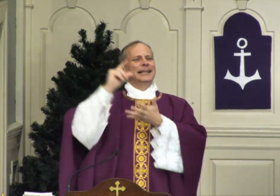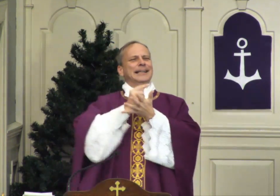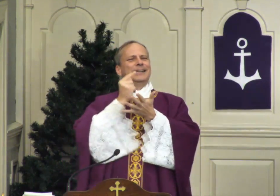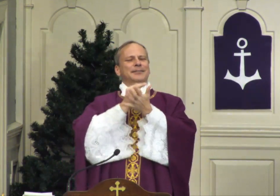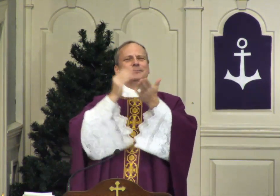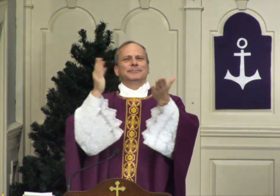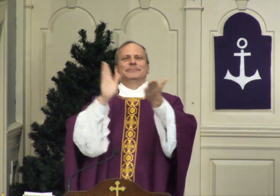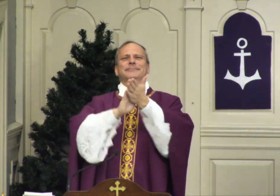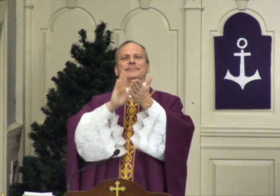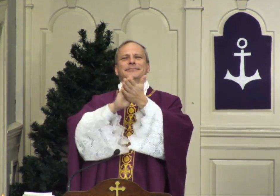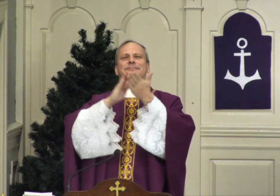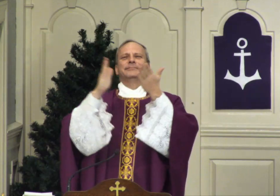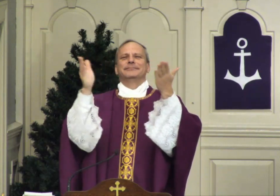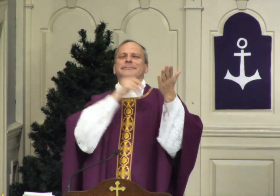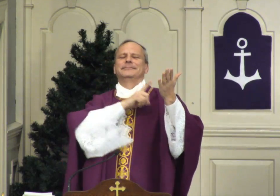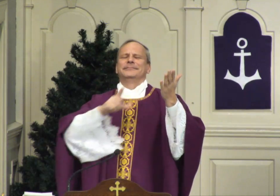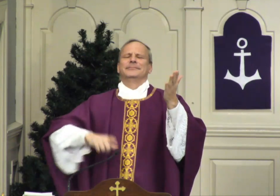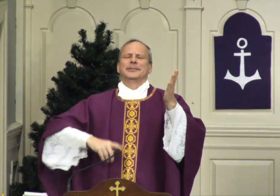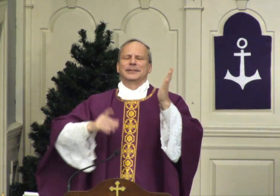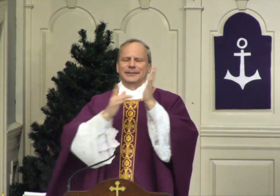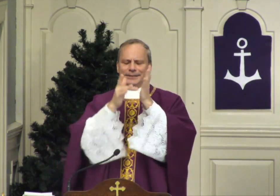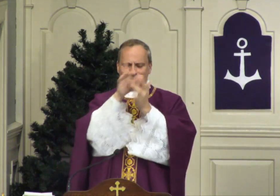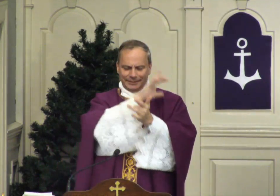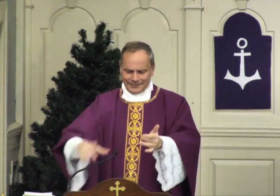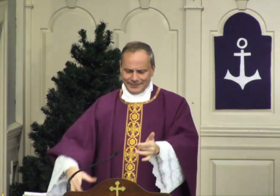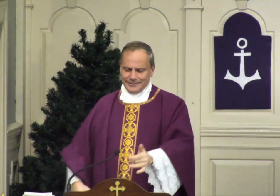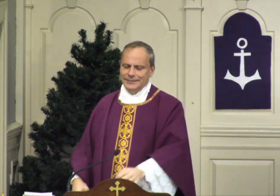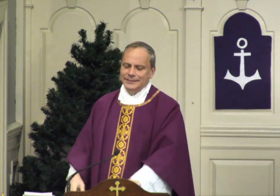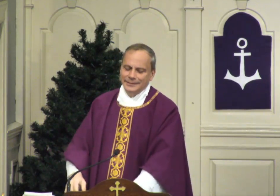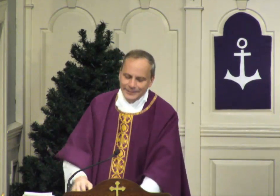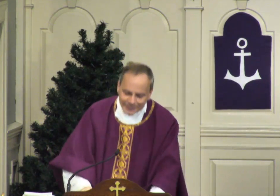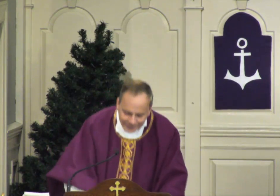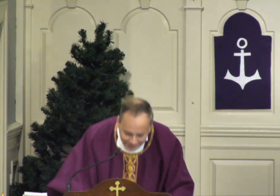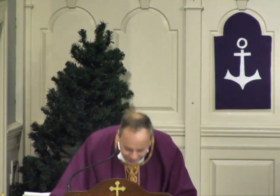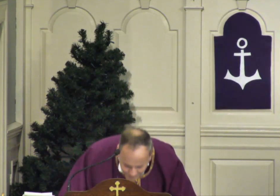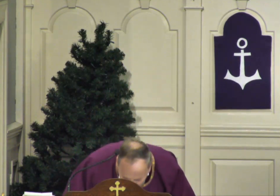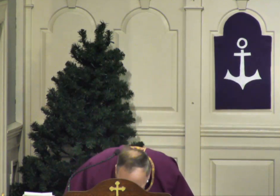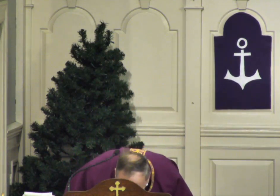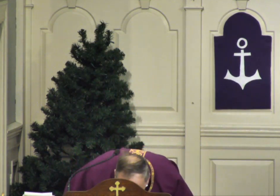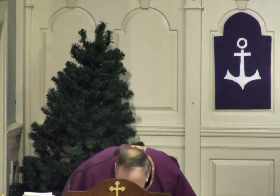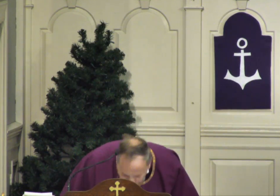The Gospel of the Lord. Praise to you, Lord Jesus Christ.